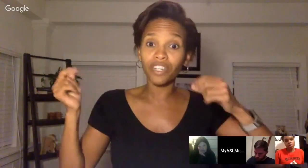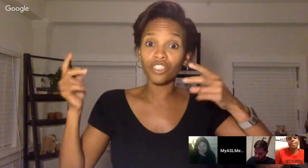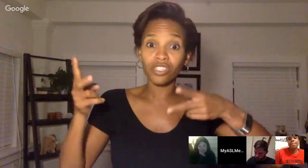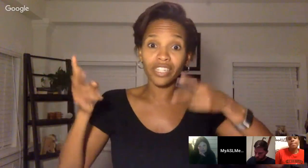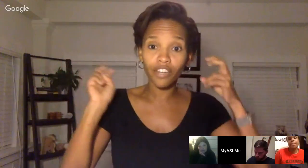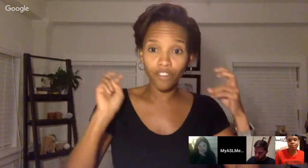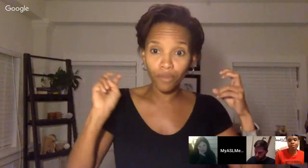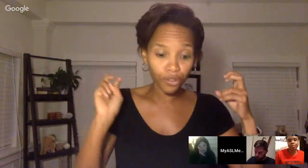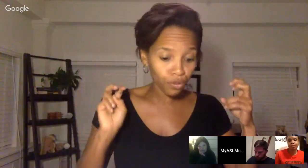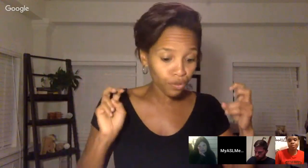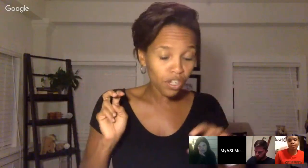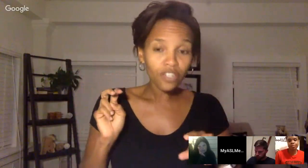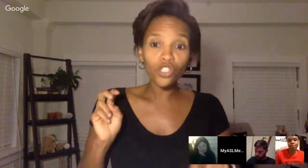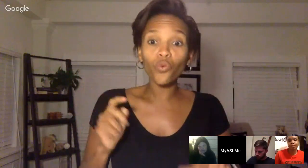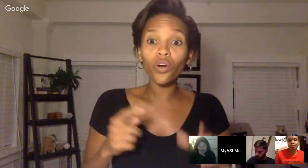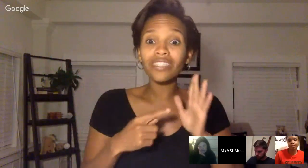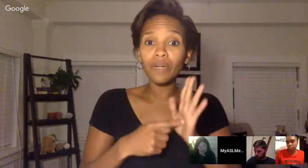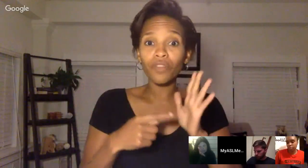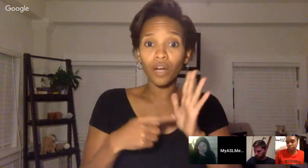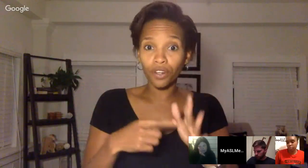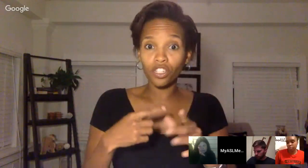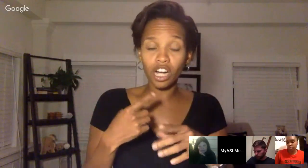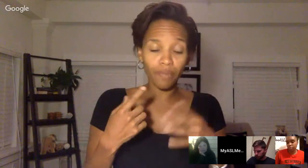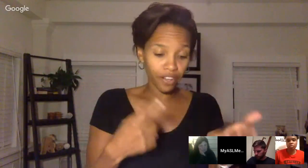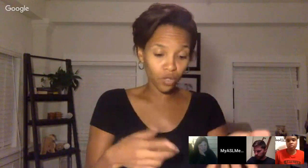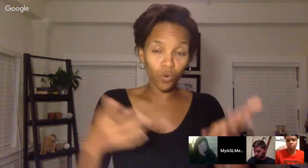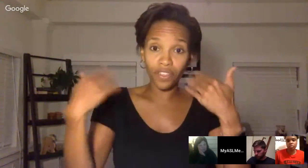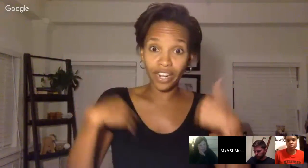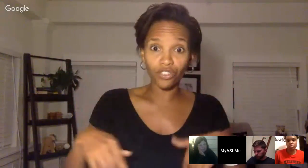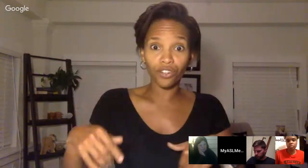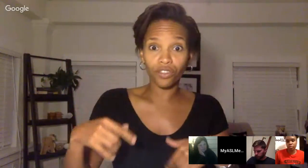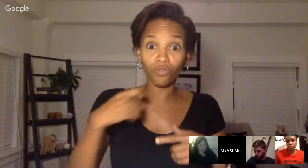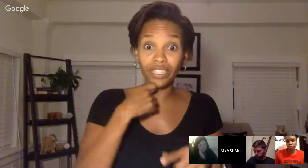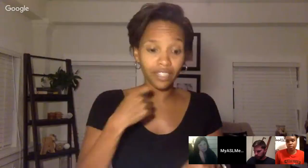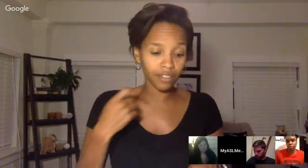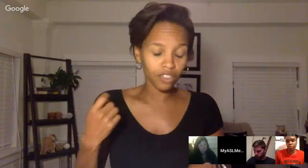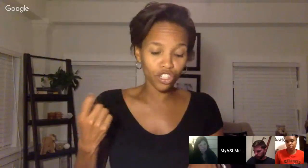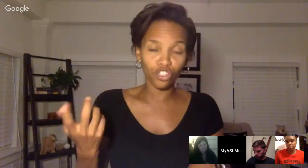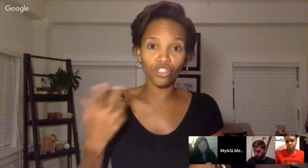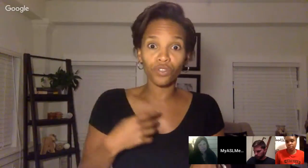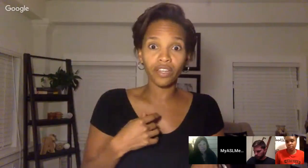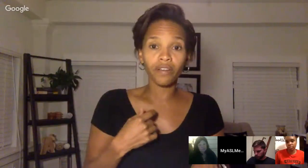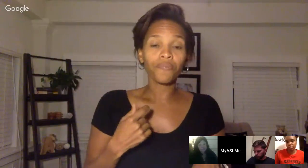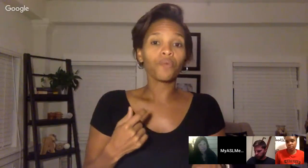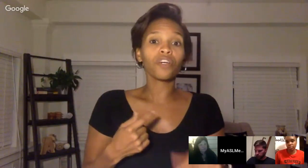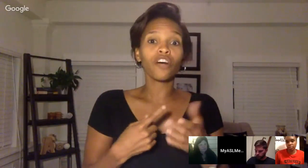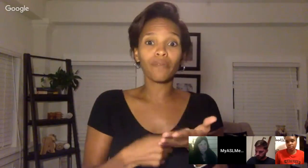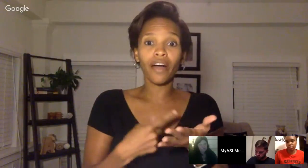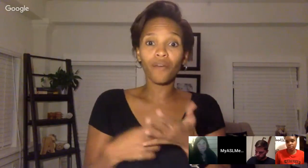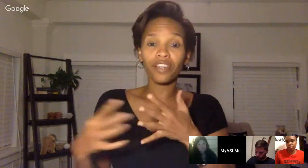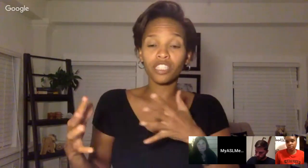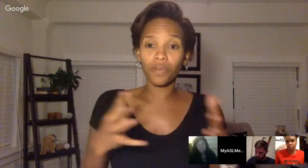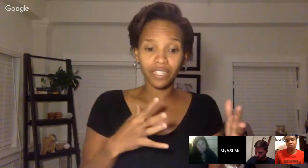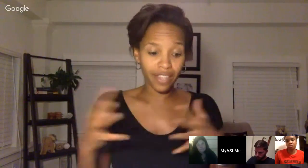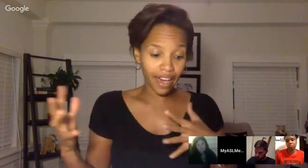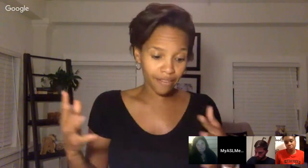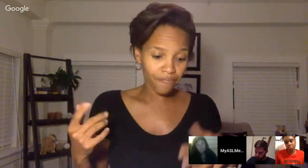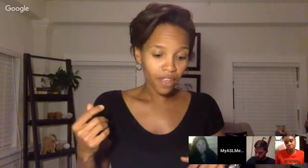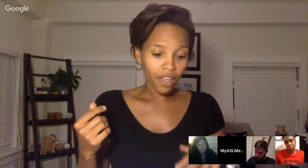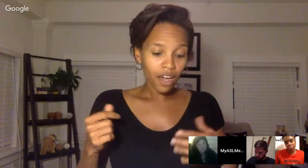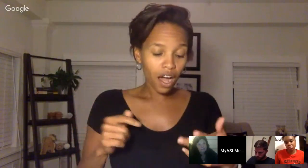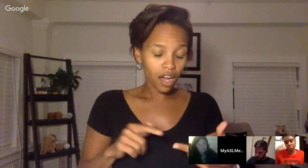shootings that we can just take from the news. So one example that we're going to talk about is one that I took, the recent church shooting. We can talk about how we can